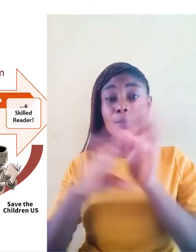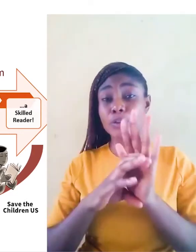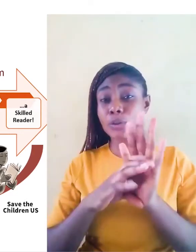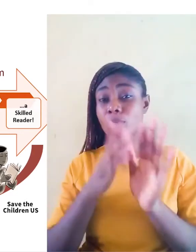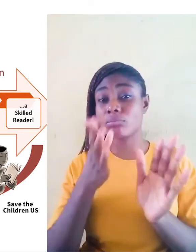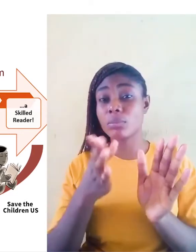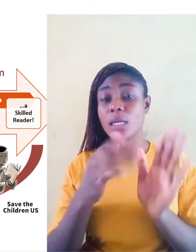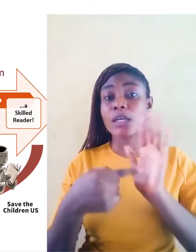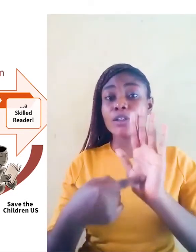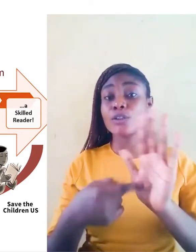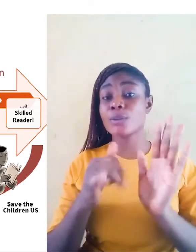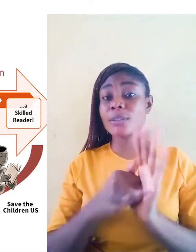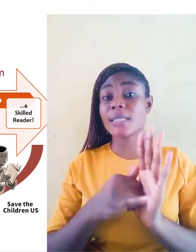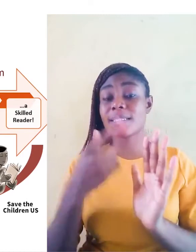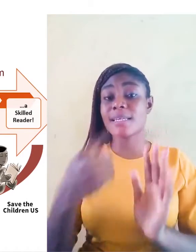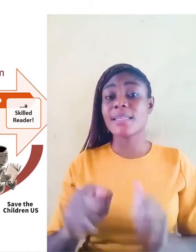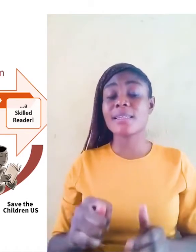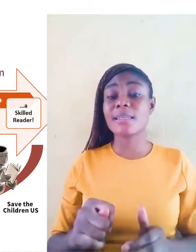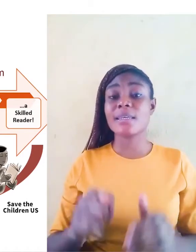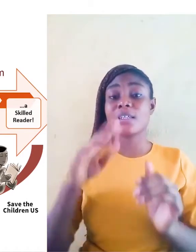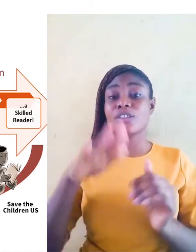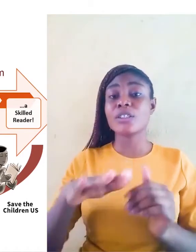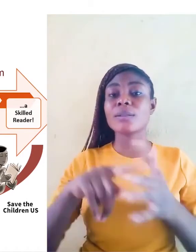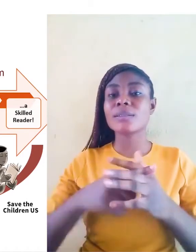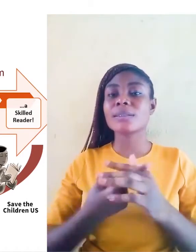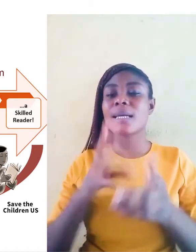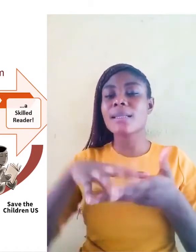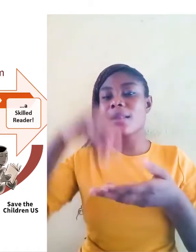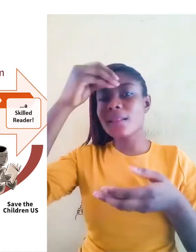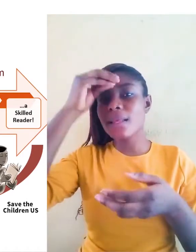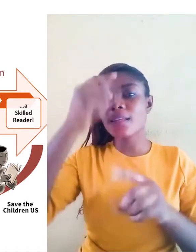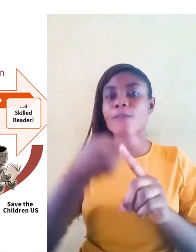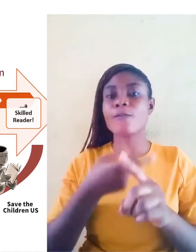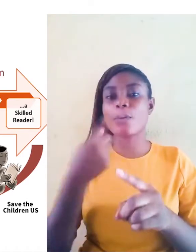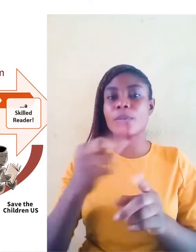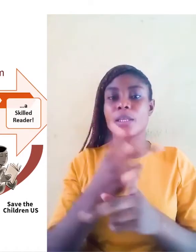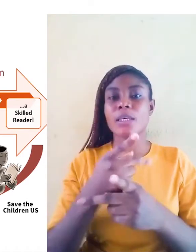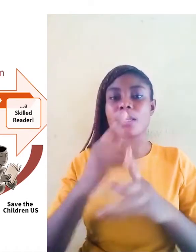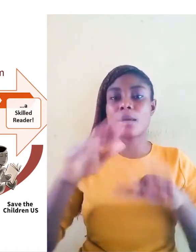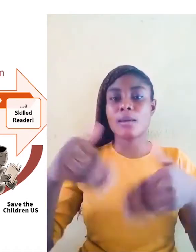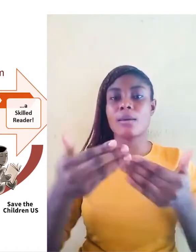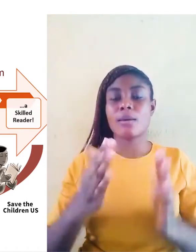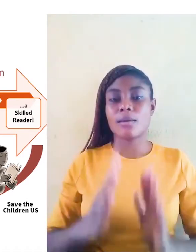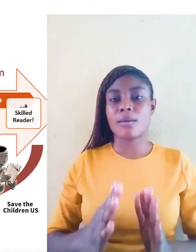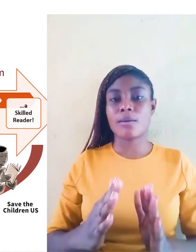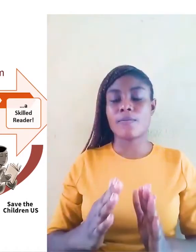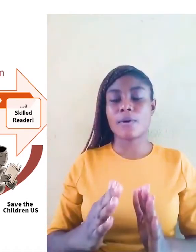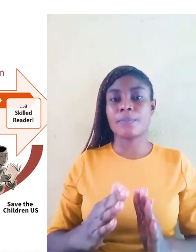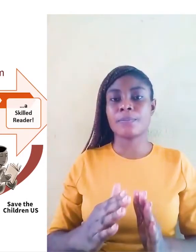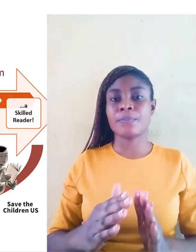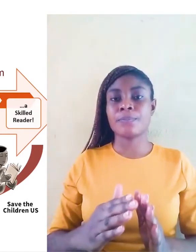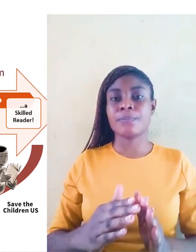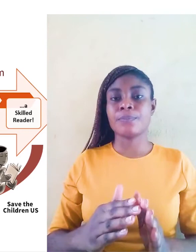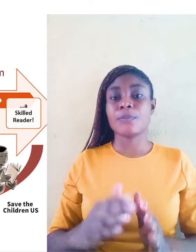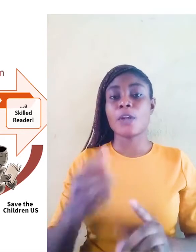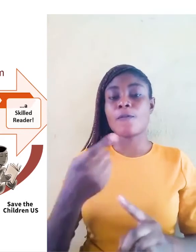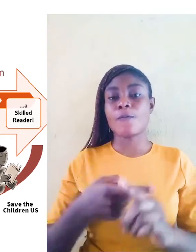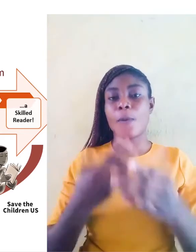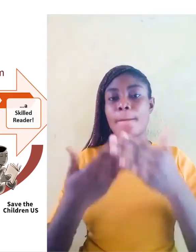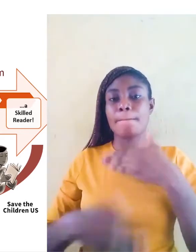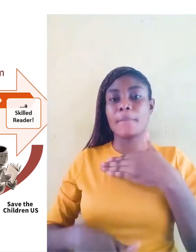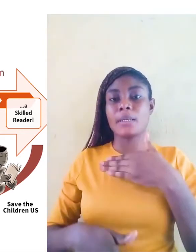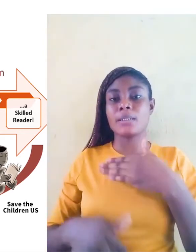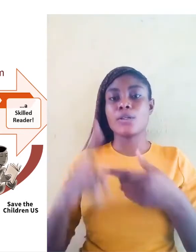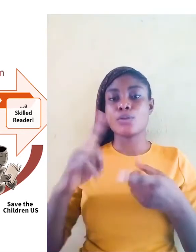it shows that the child starts learning from the caregiver from birth